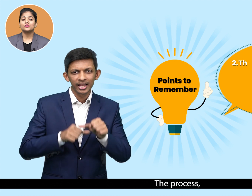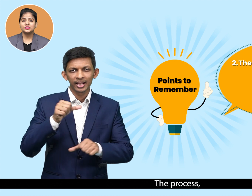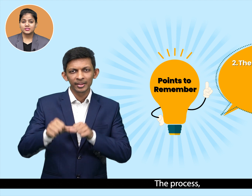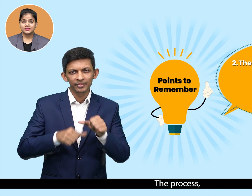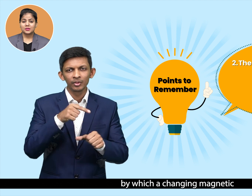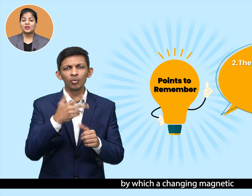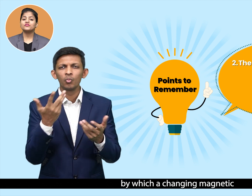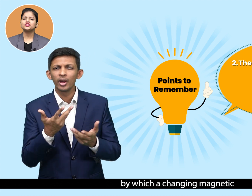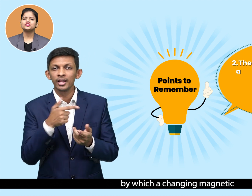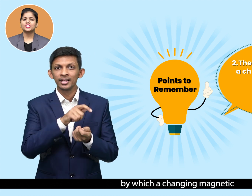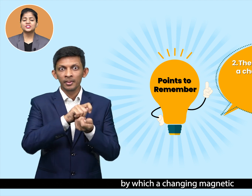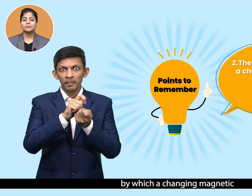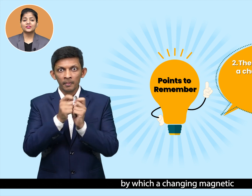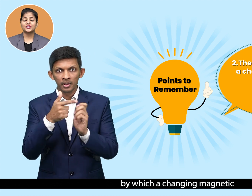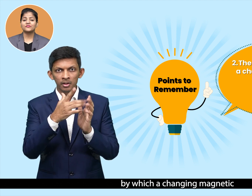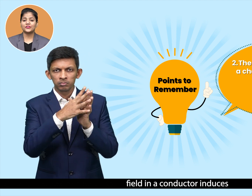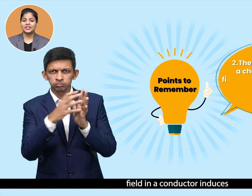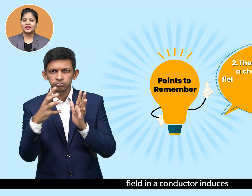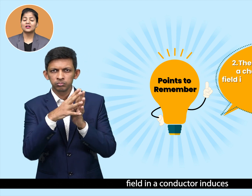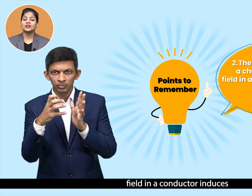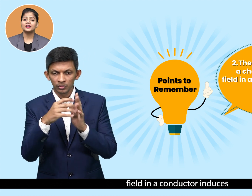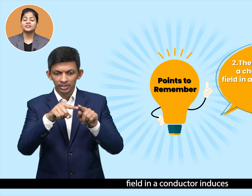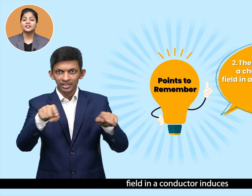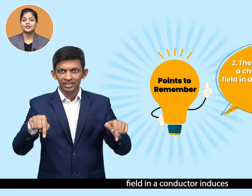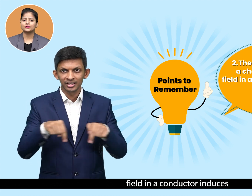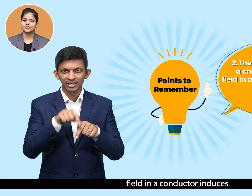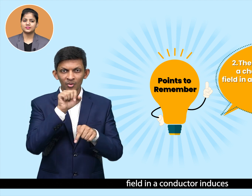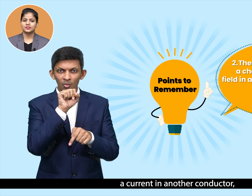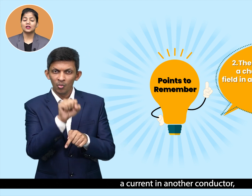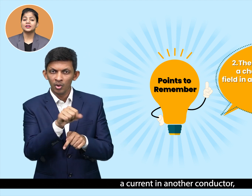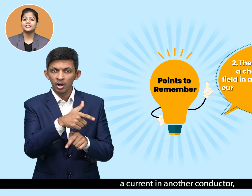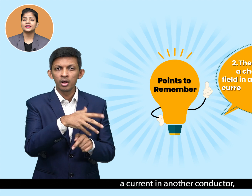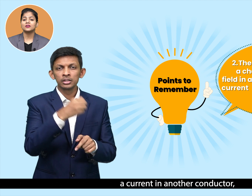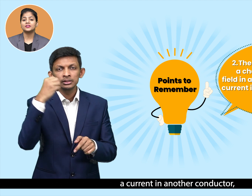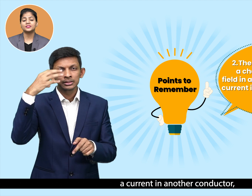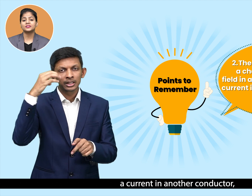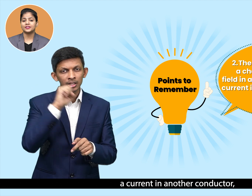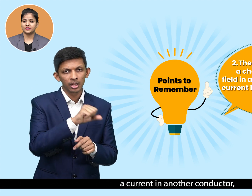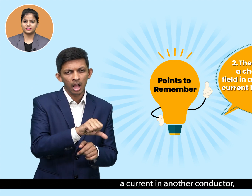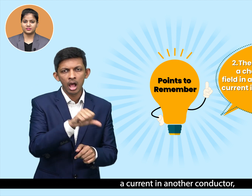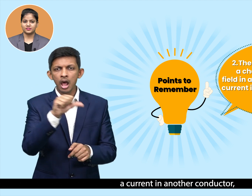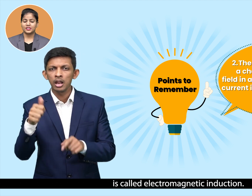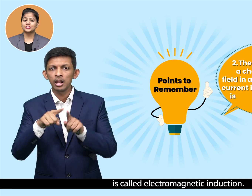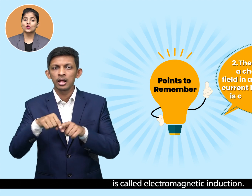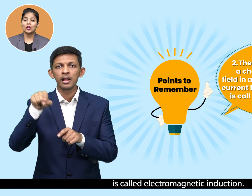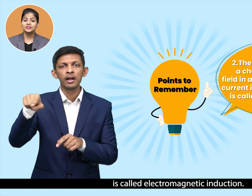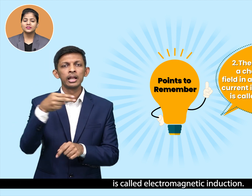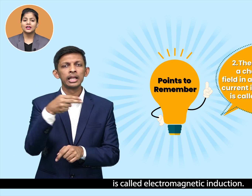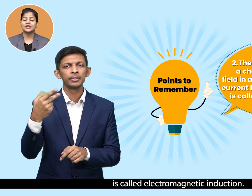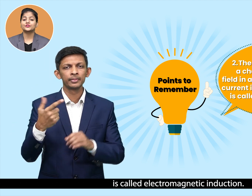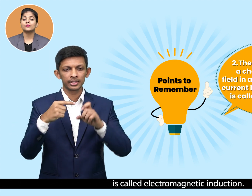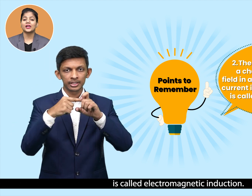The process by which a changing magnetic field in a conductor induces a current in another conductor is